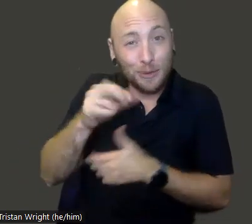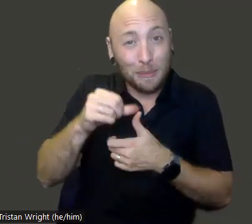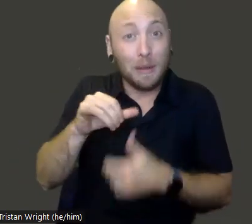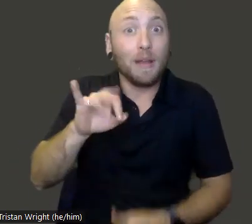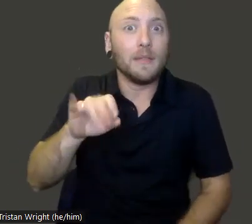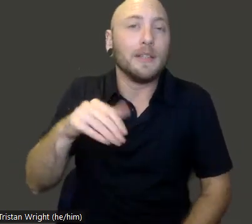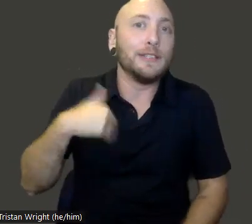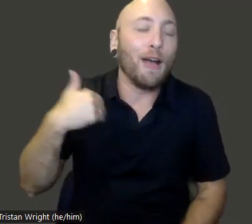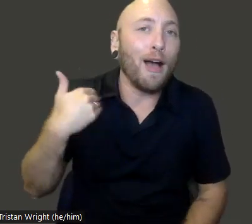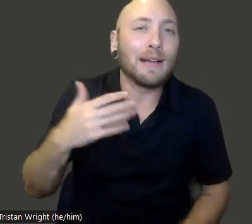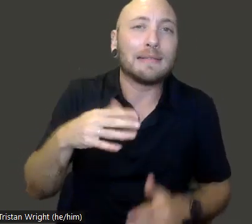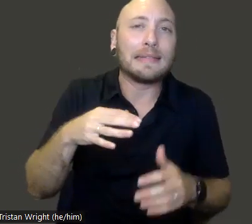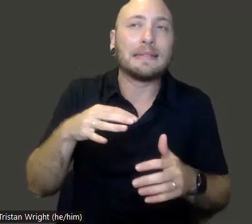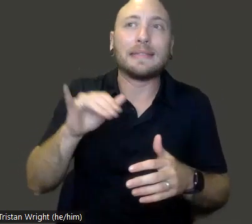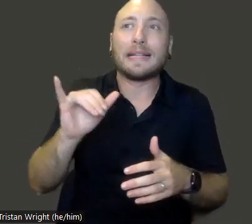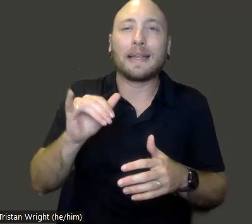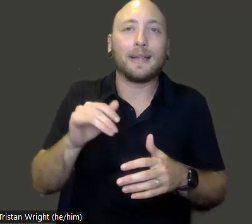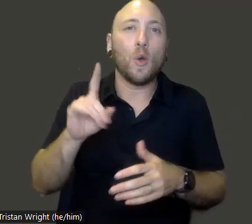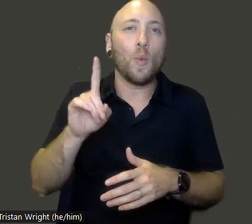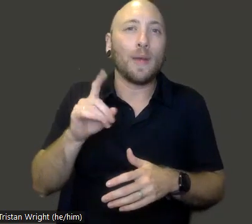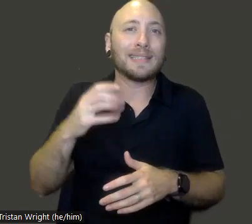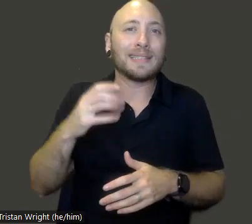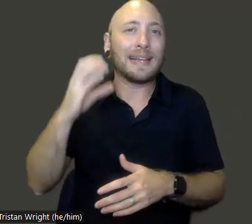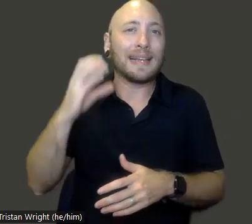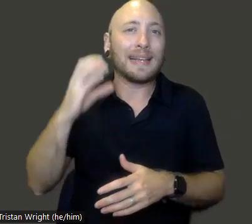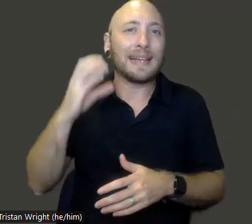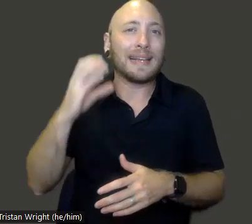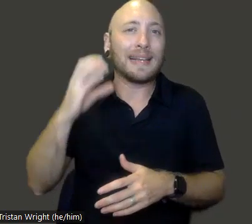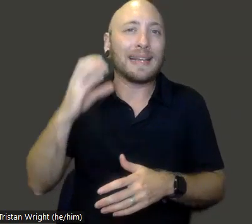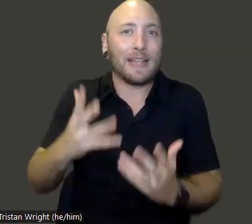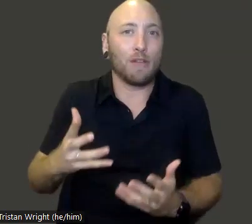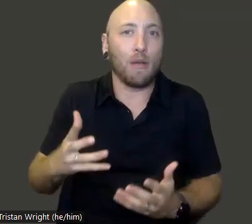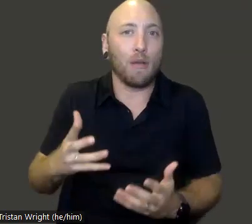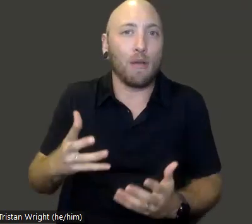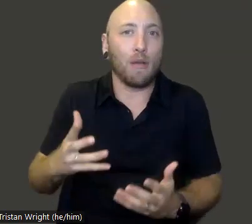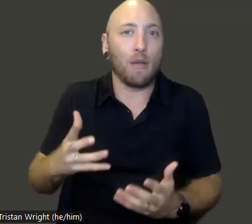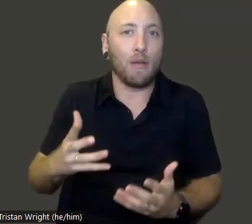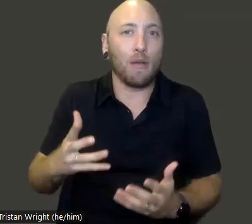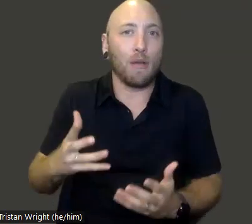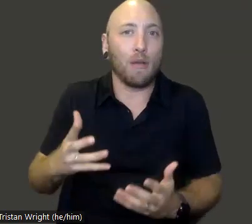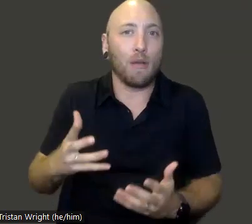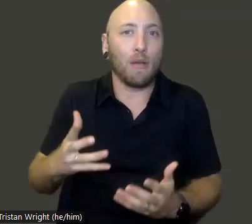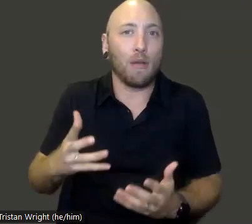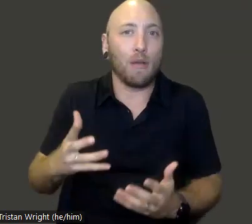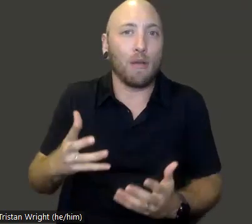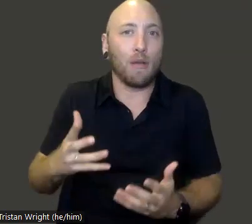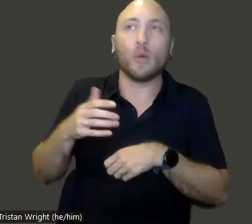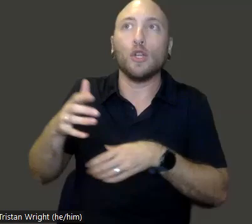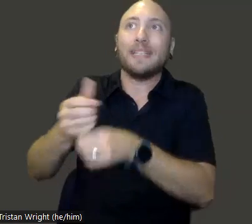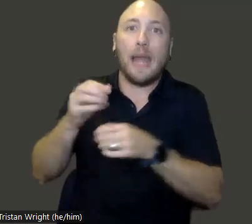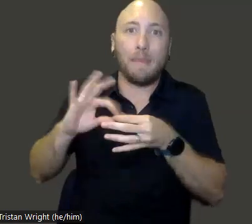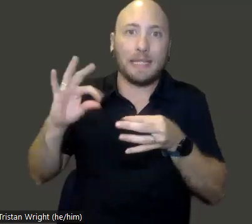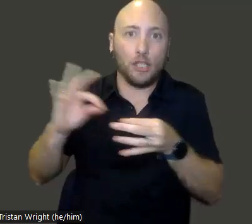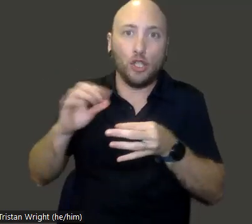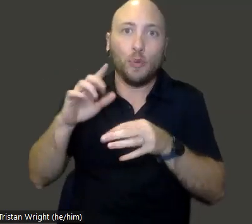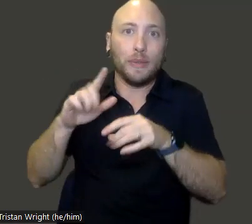young, it's like a shitty one-way cell phone is the best way I can describe it. So if I got a page that, you know, from